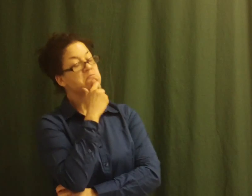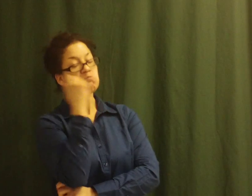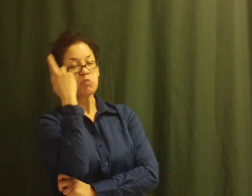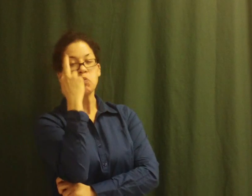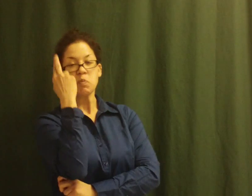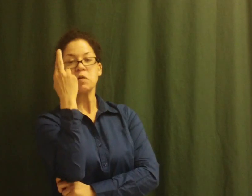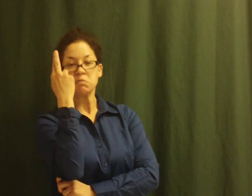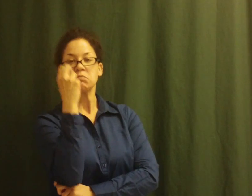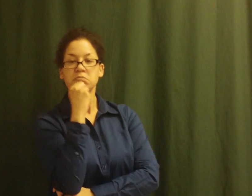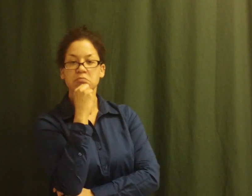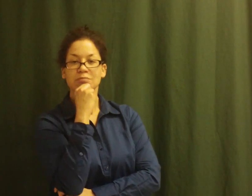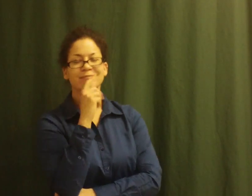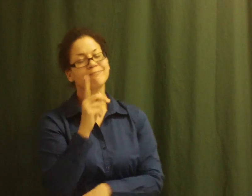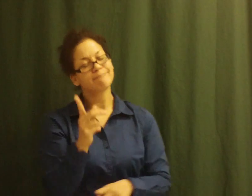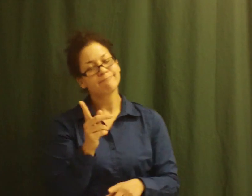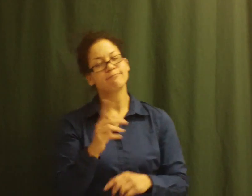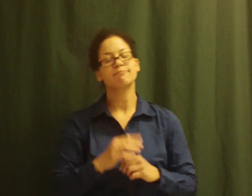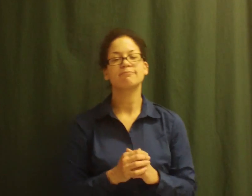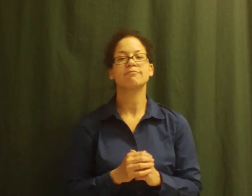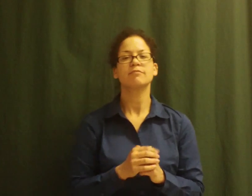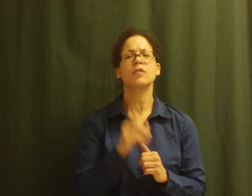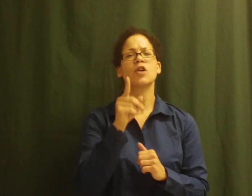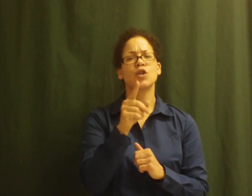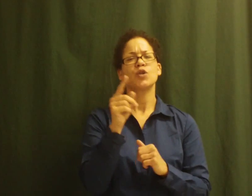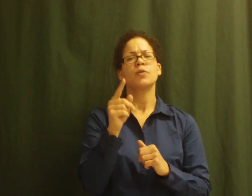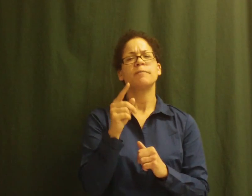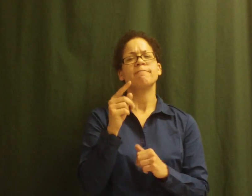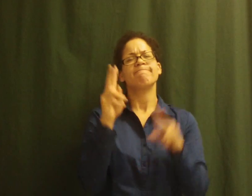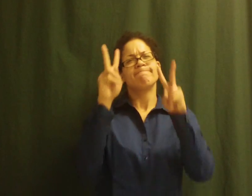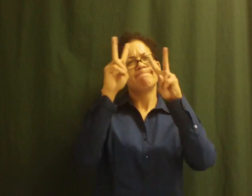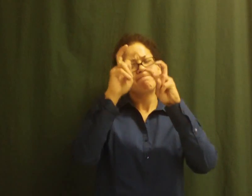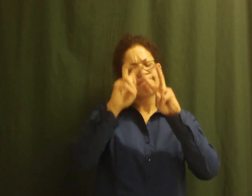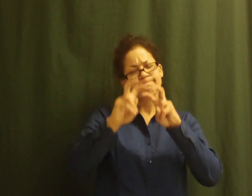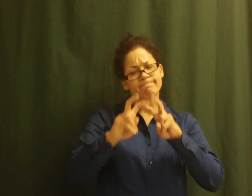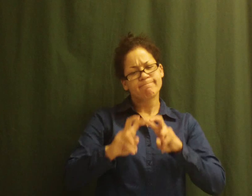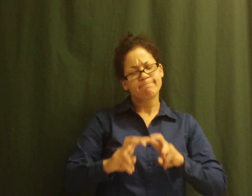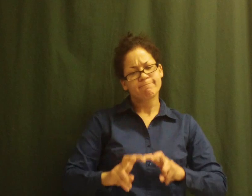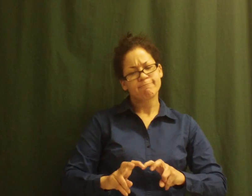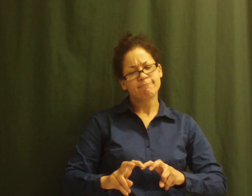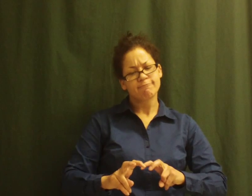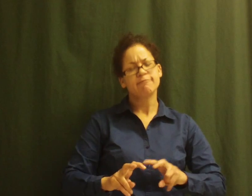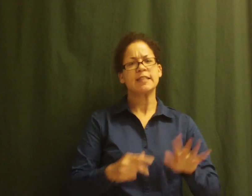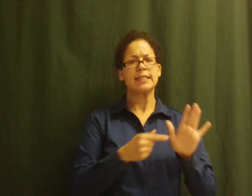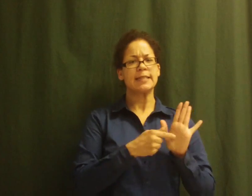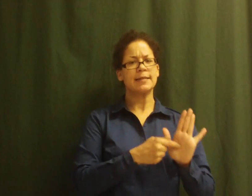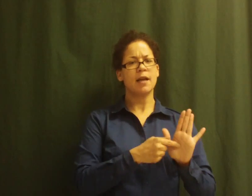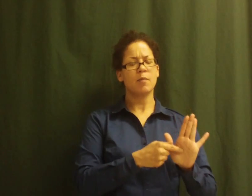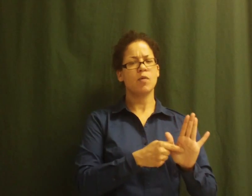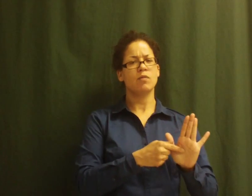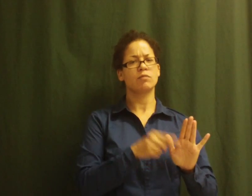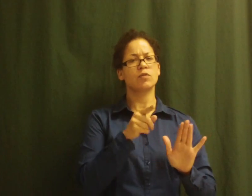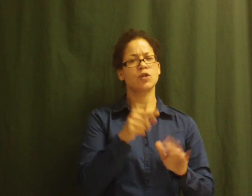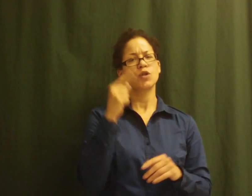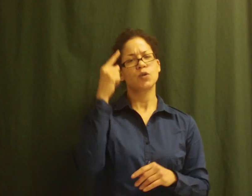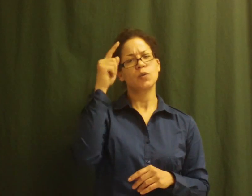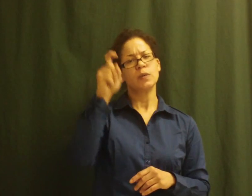As you think about this case, you have to consider another related question.